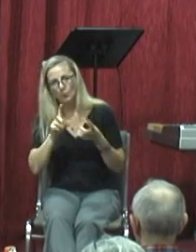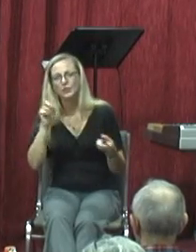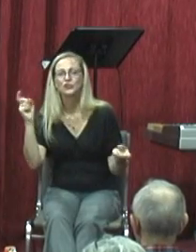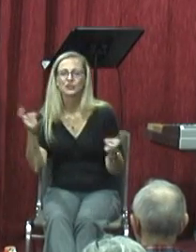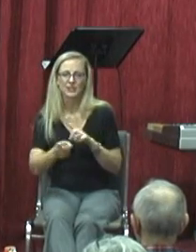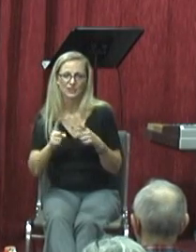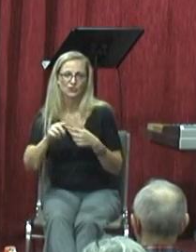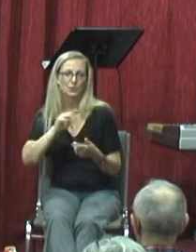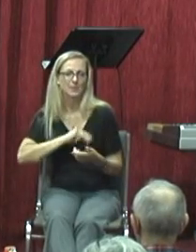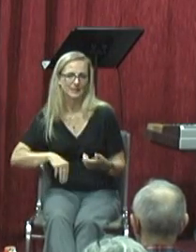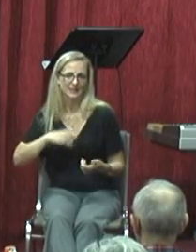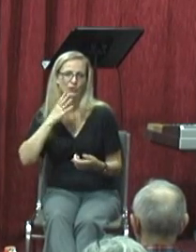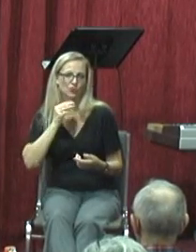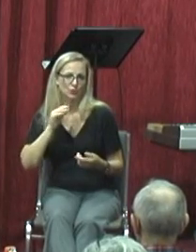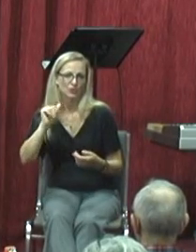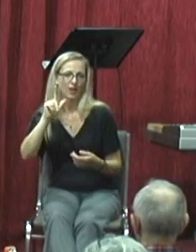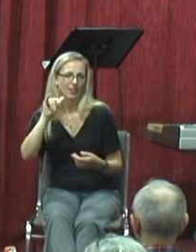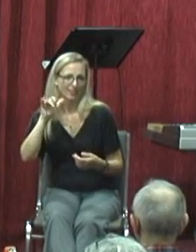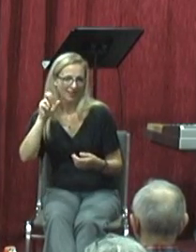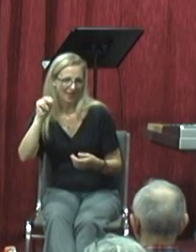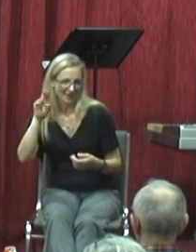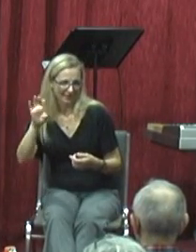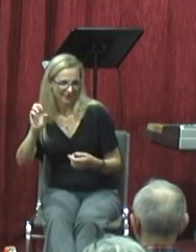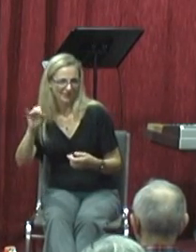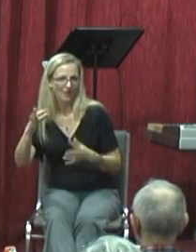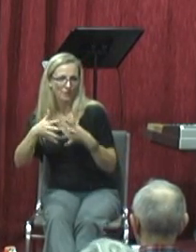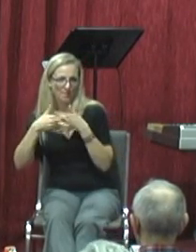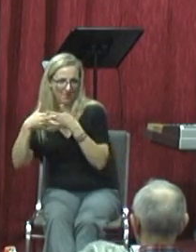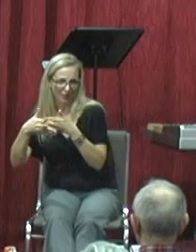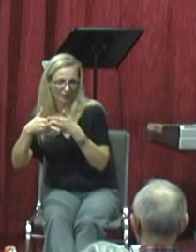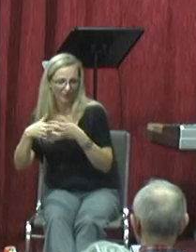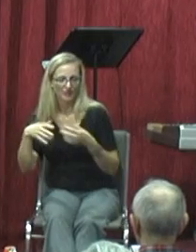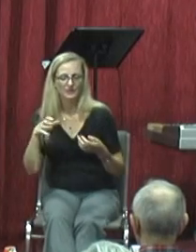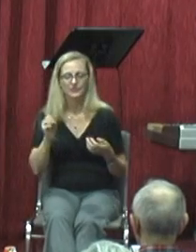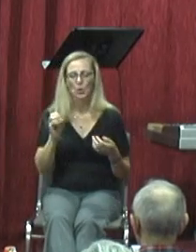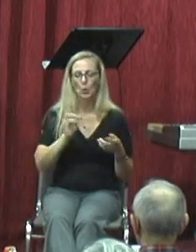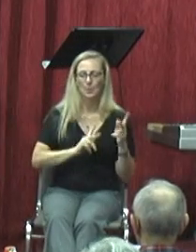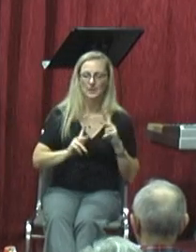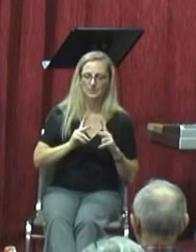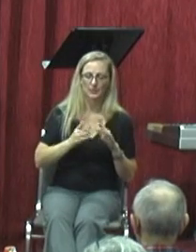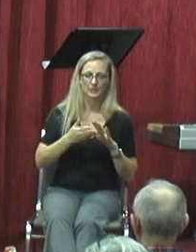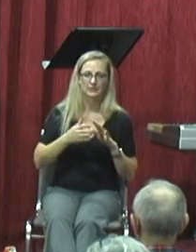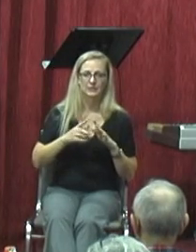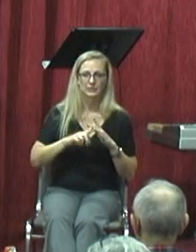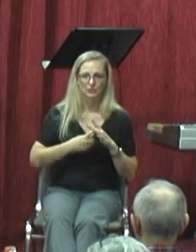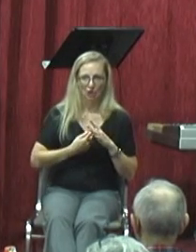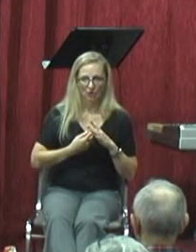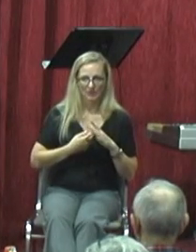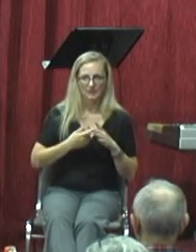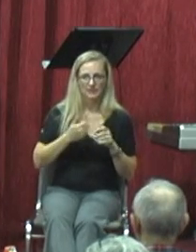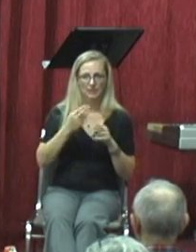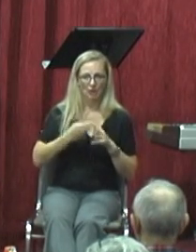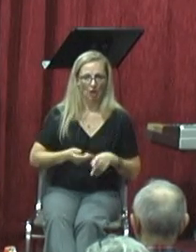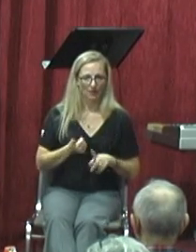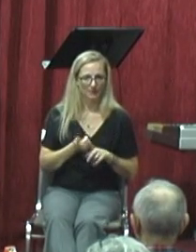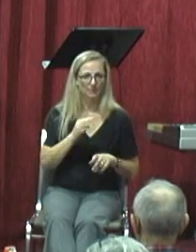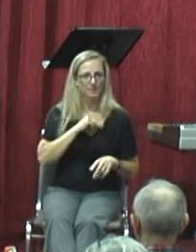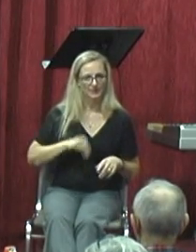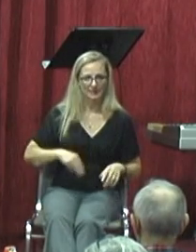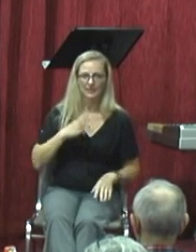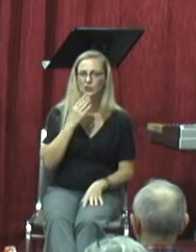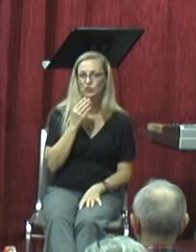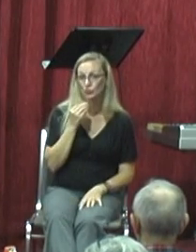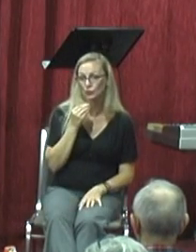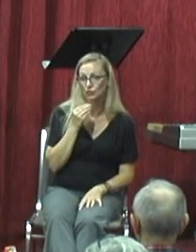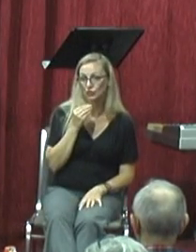America. So Jewish followers of Yeshua began to be called what? Messianic Jews. Right.